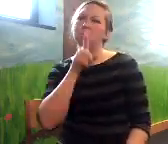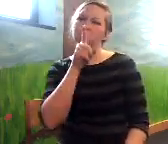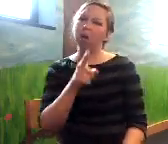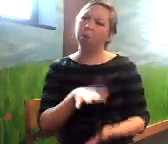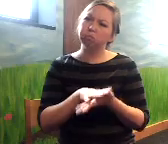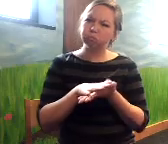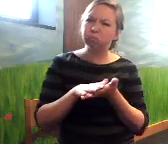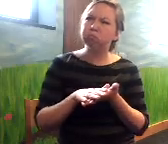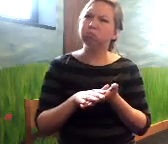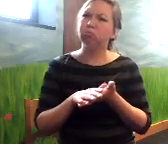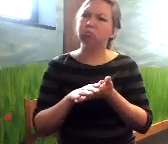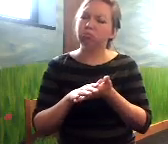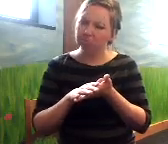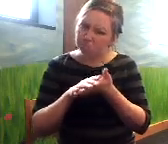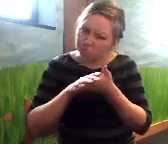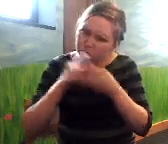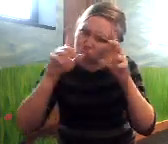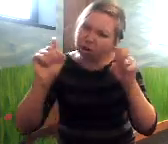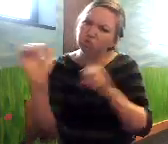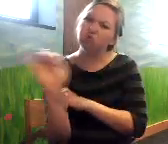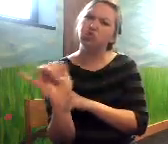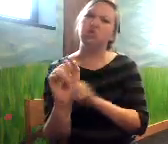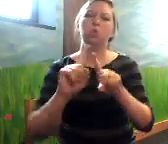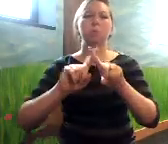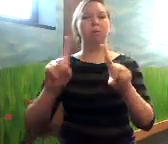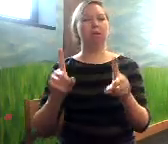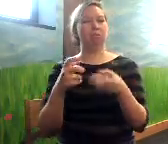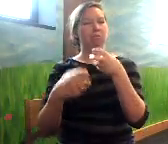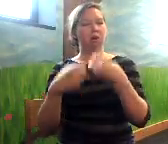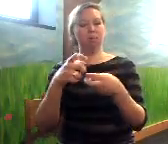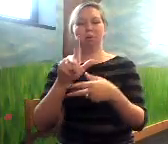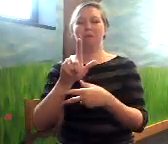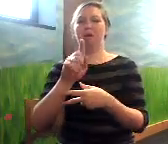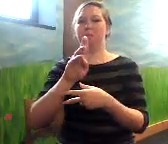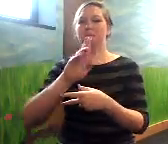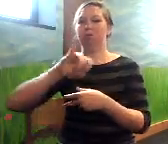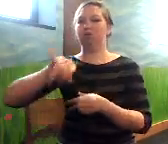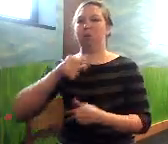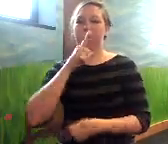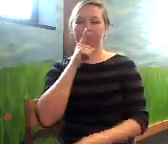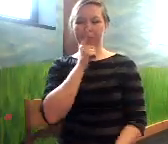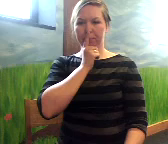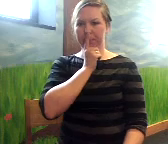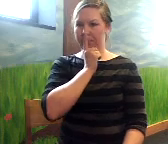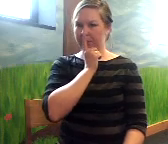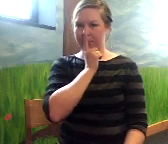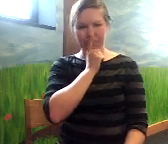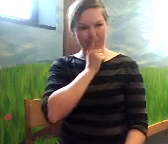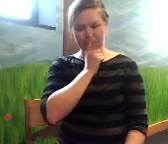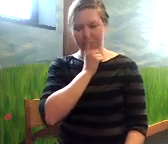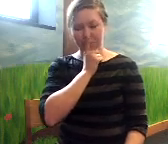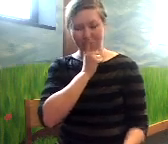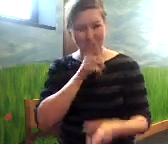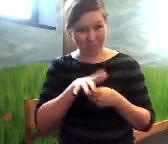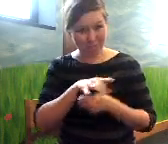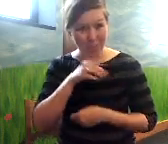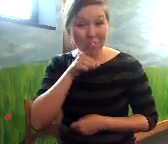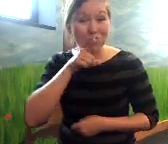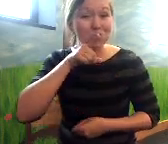Vietnam. And so what happens in 1968 is, of course, the Tet Offensive. And I've lectured on this before,